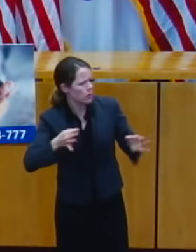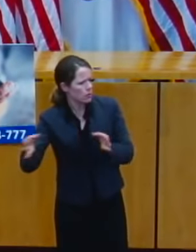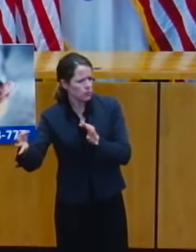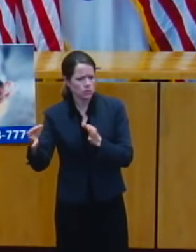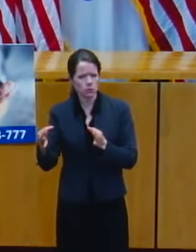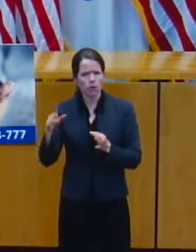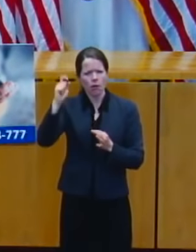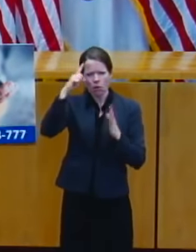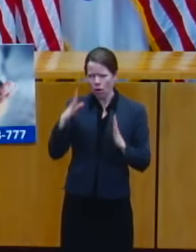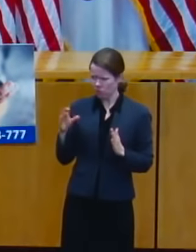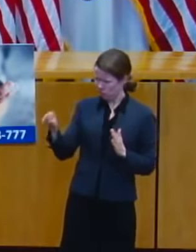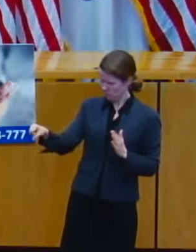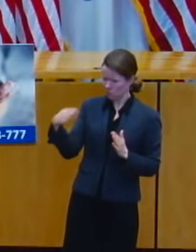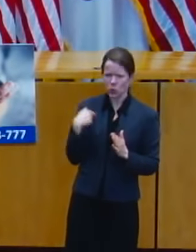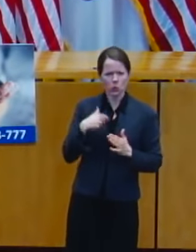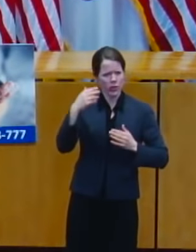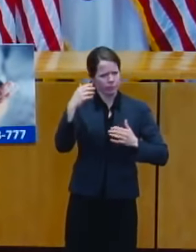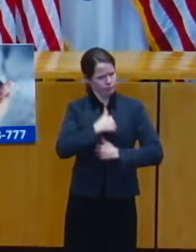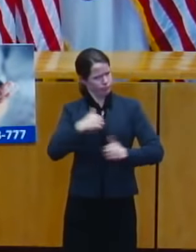So